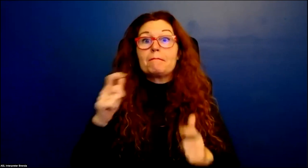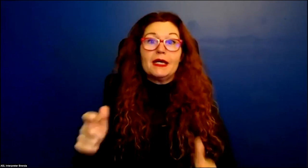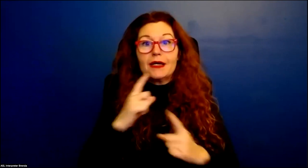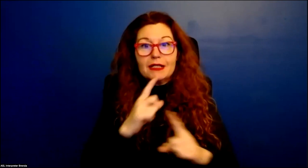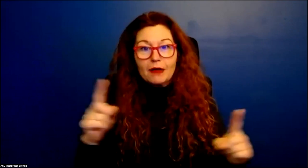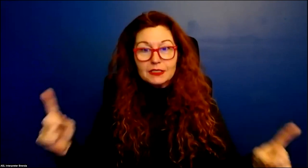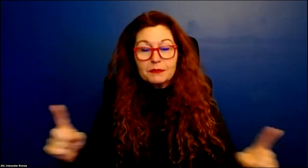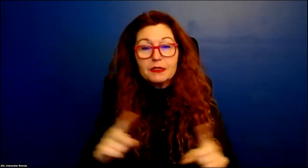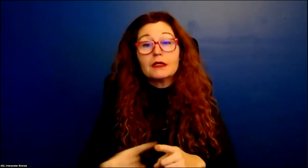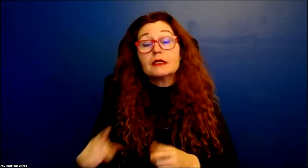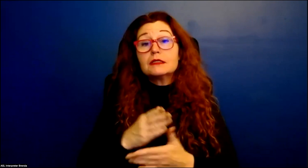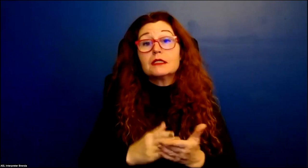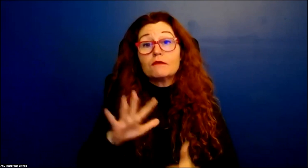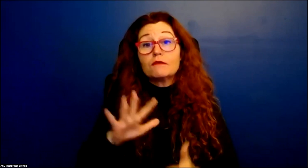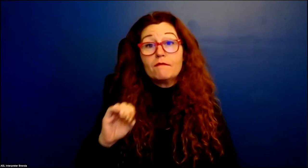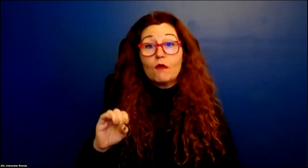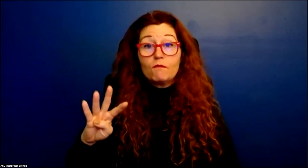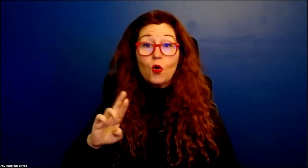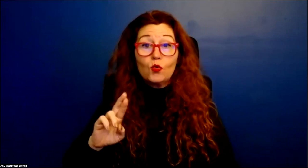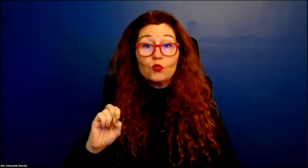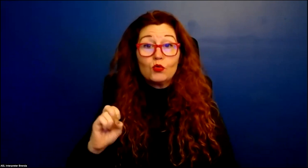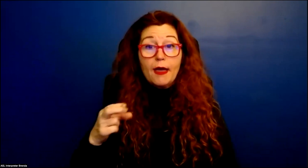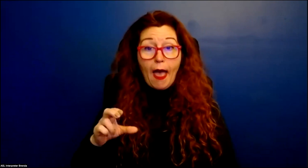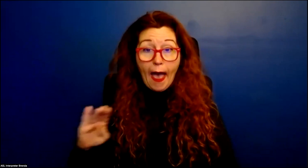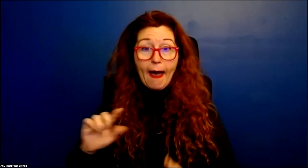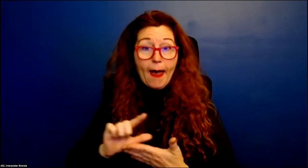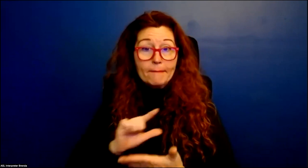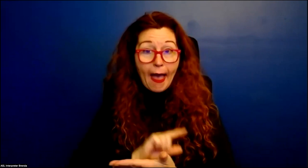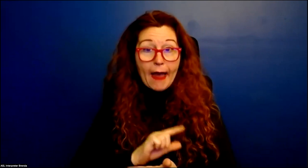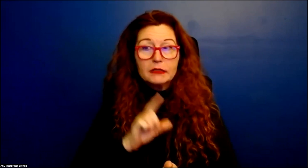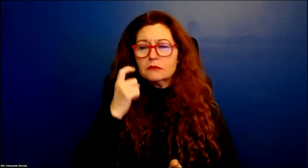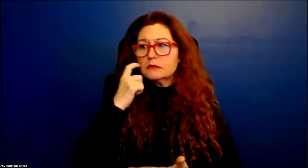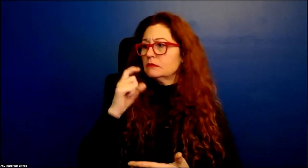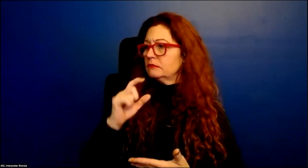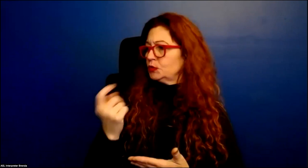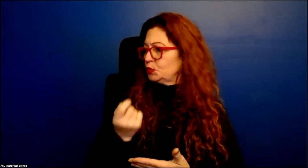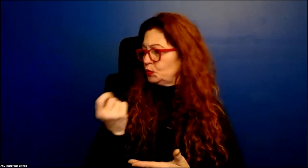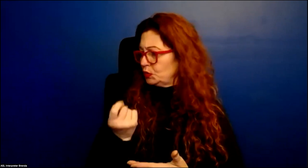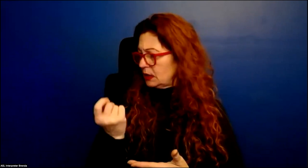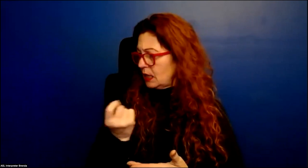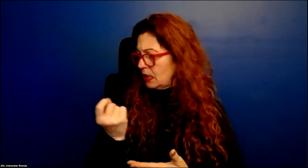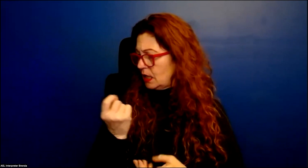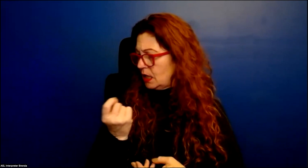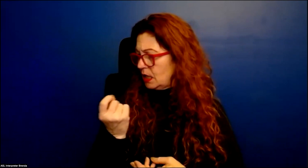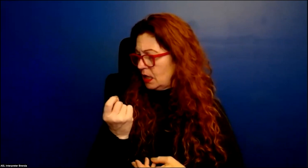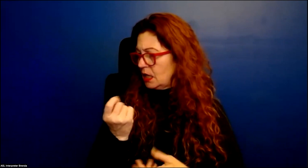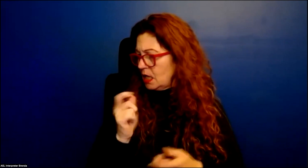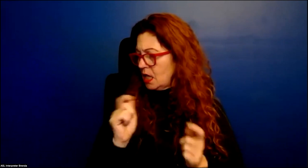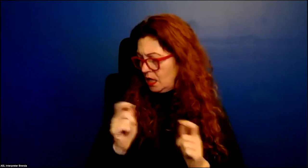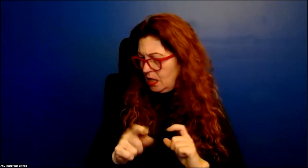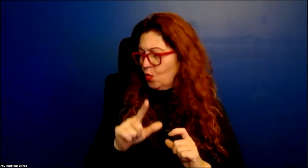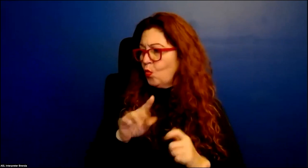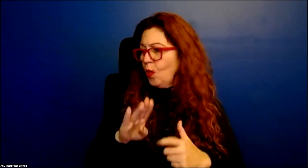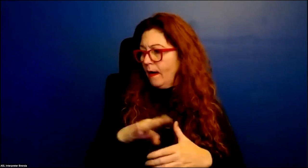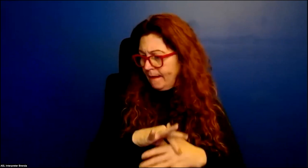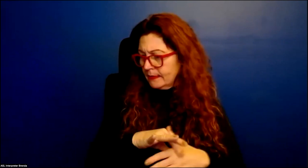the Rehabilitation Act. This, I believe it was Tuesday, which also sets the web content accessibility guidelines as the standard.